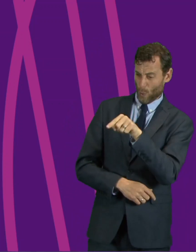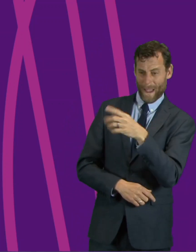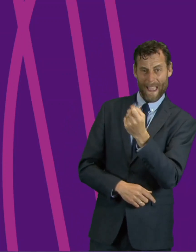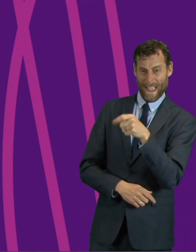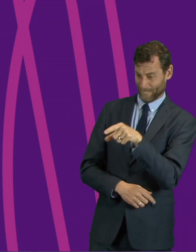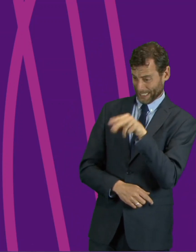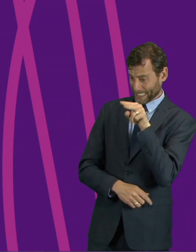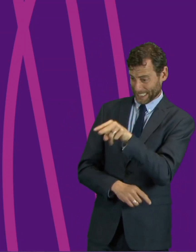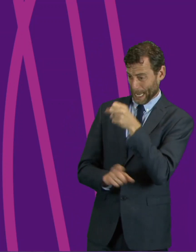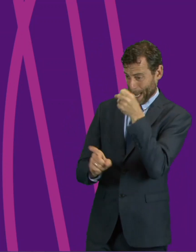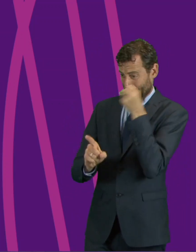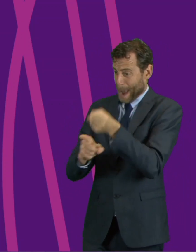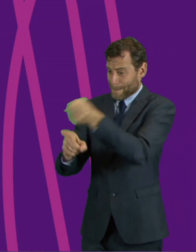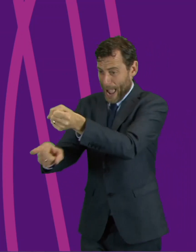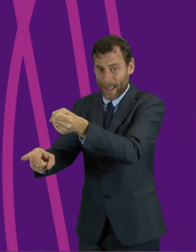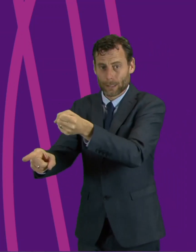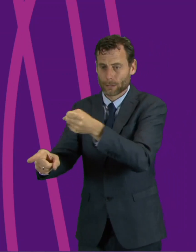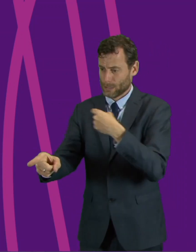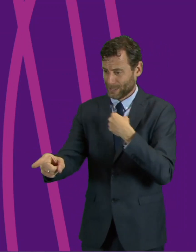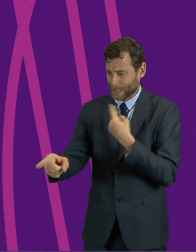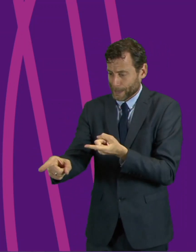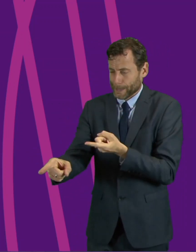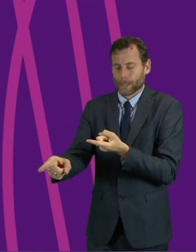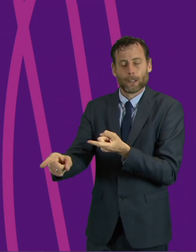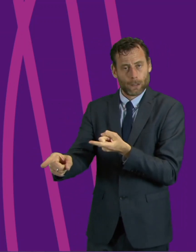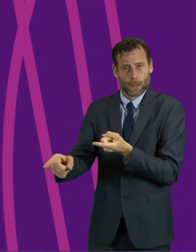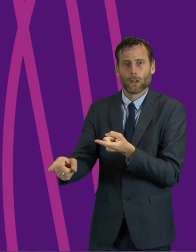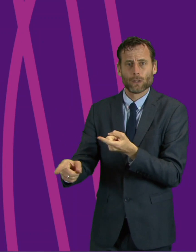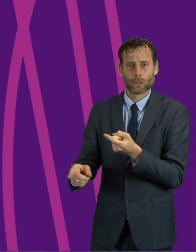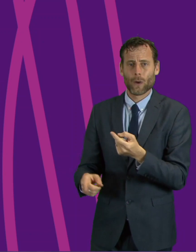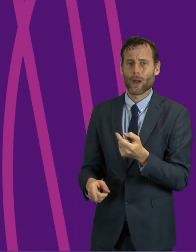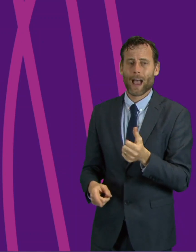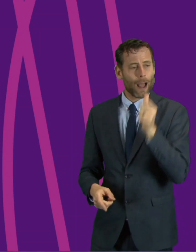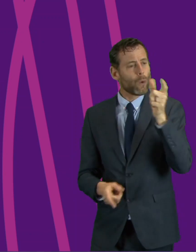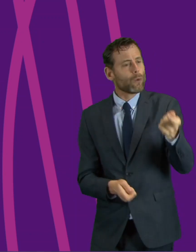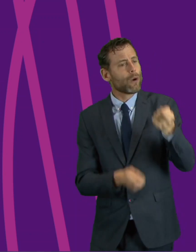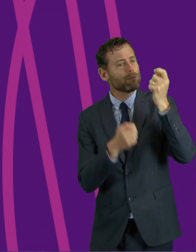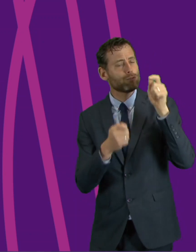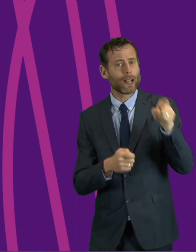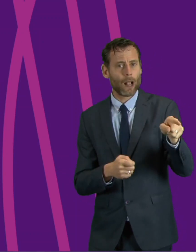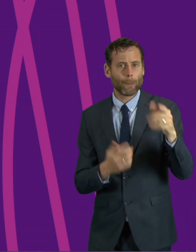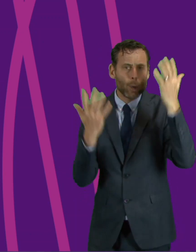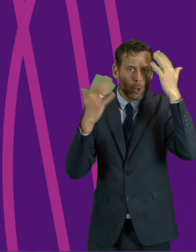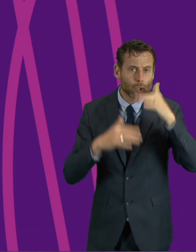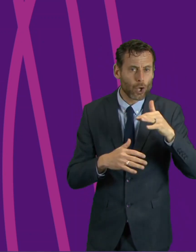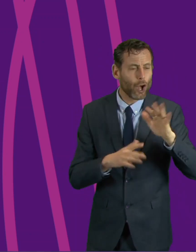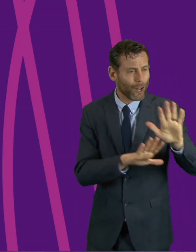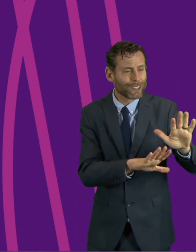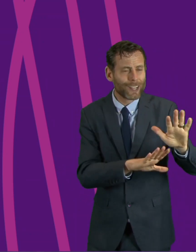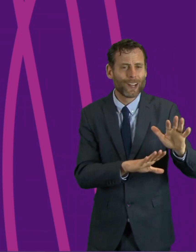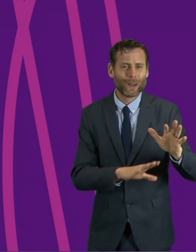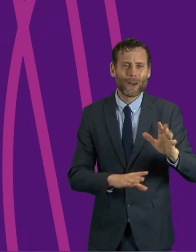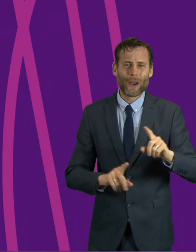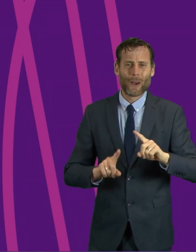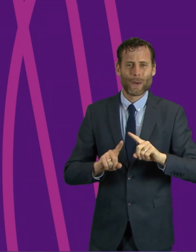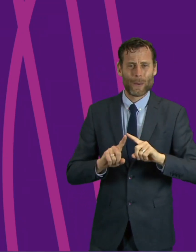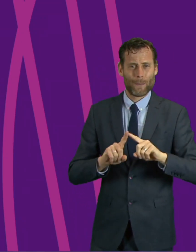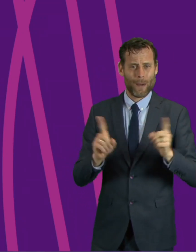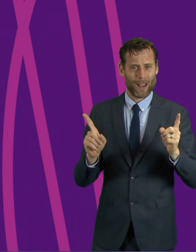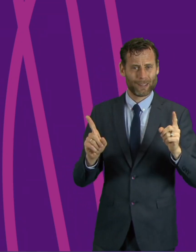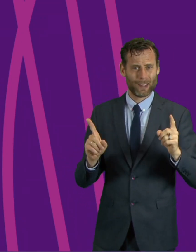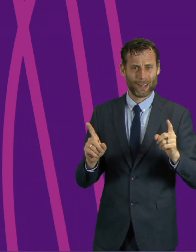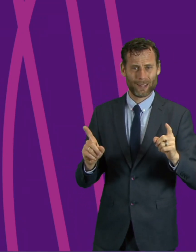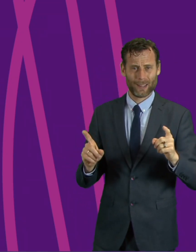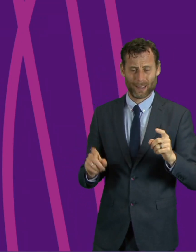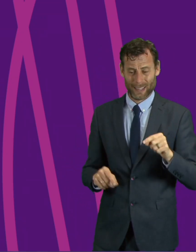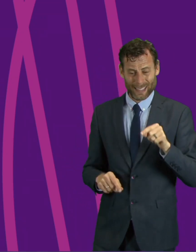know all of these questions come from a thoroughly good and well-meaning place, but it is both the complexity of what we